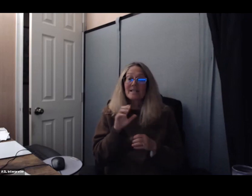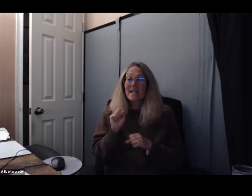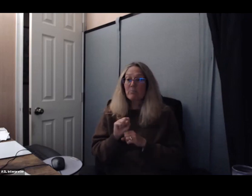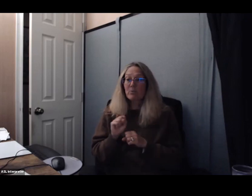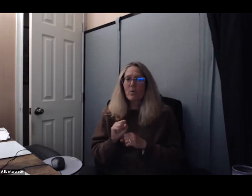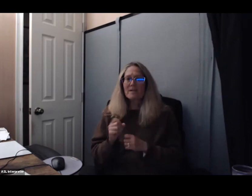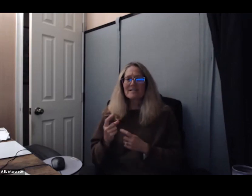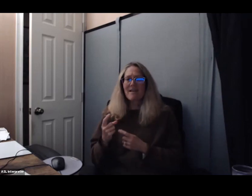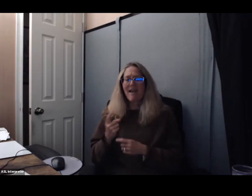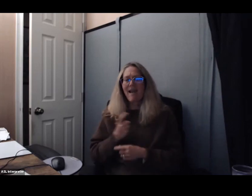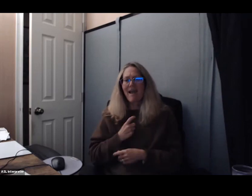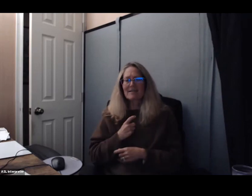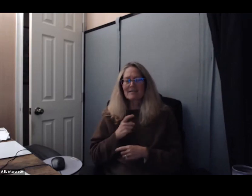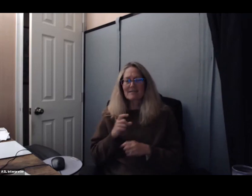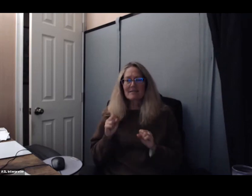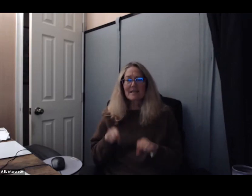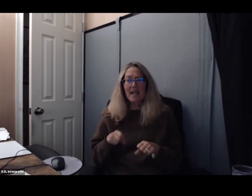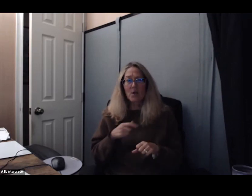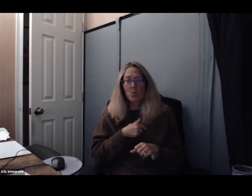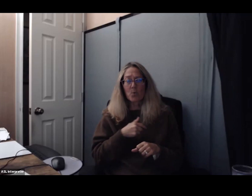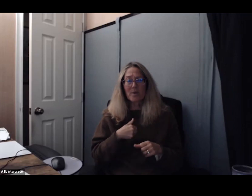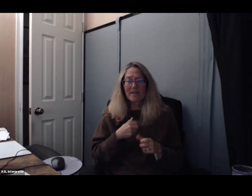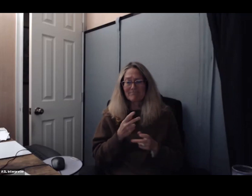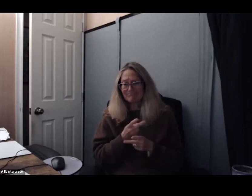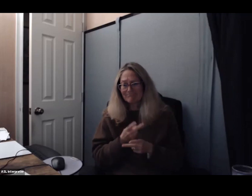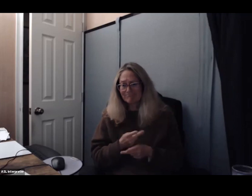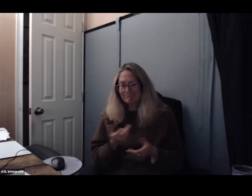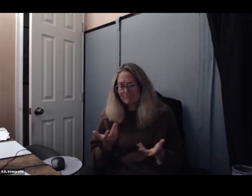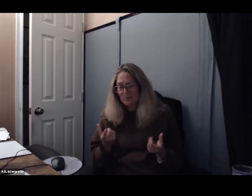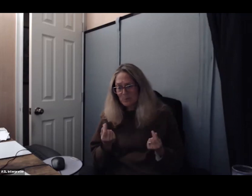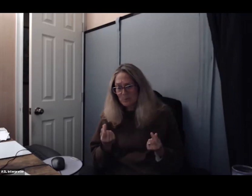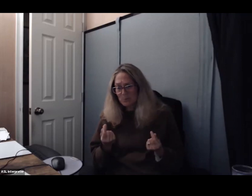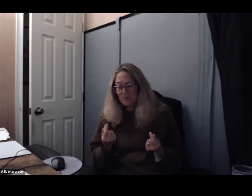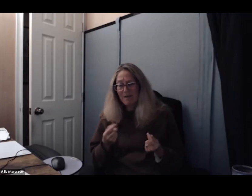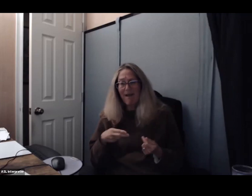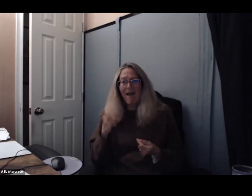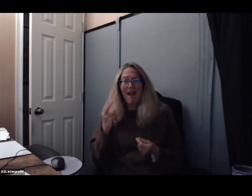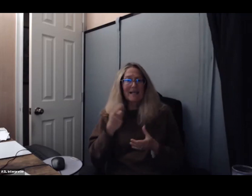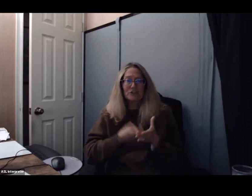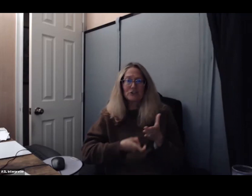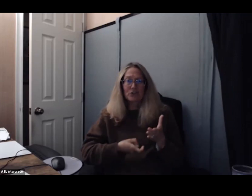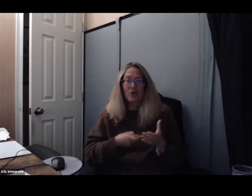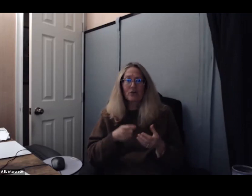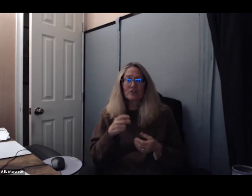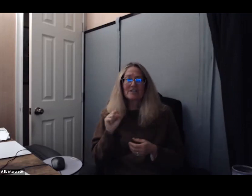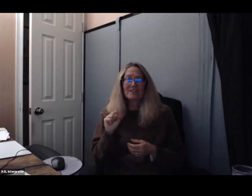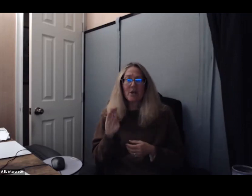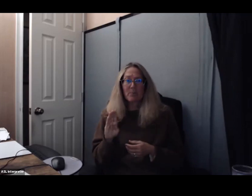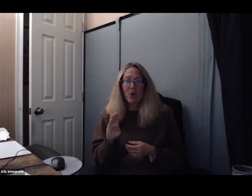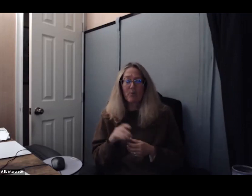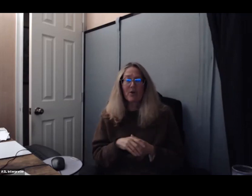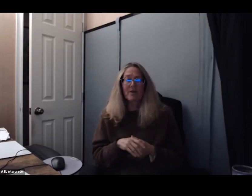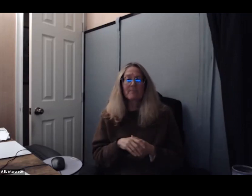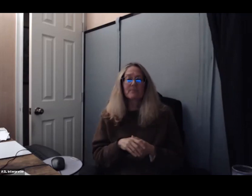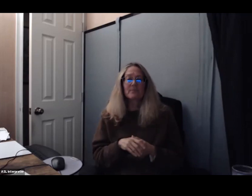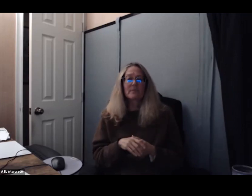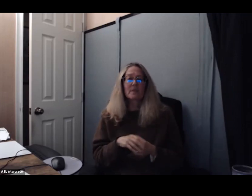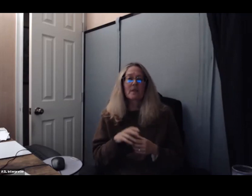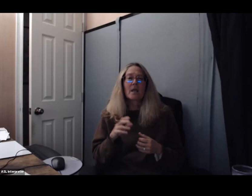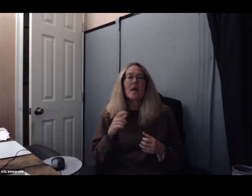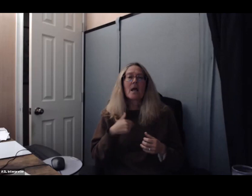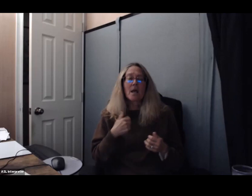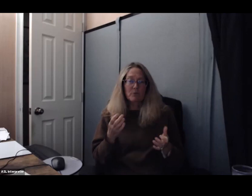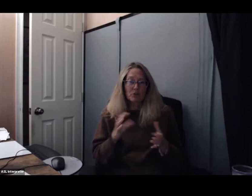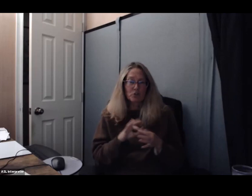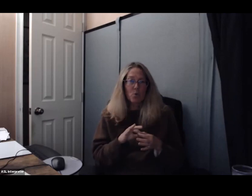asked us to work on this issue of the high cost of living in Santa Barbara. I'm very proud of joining forces